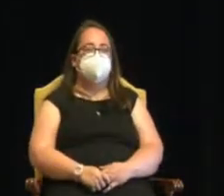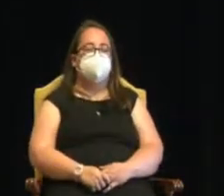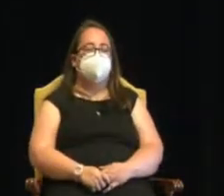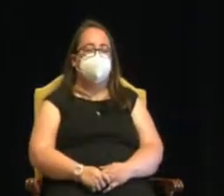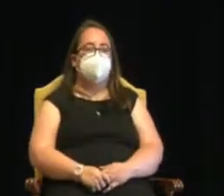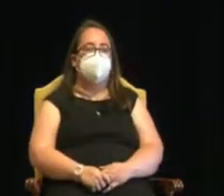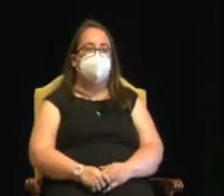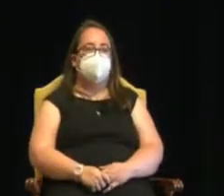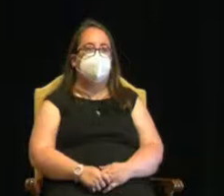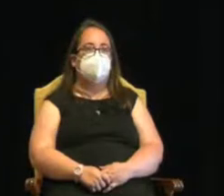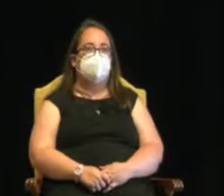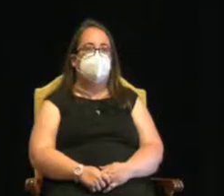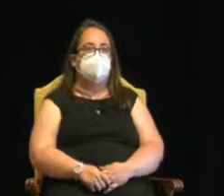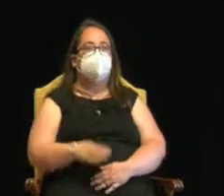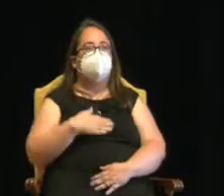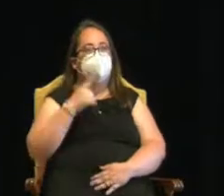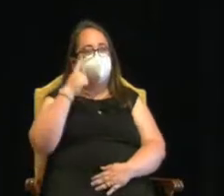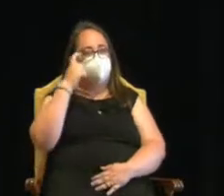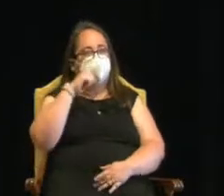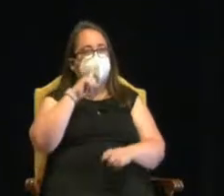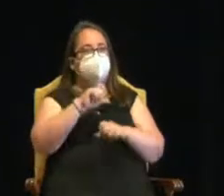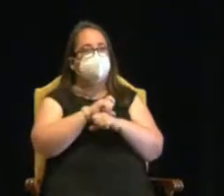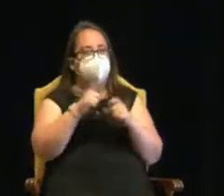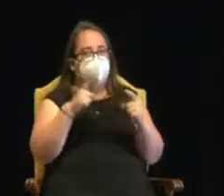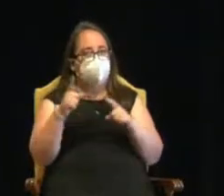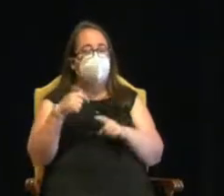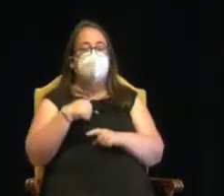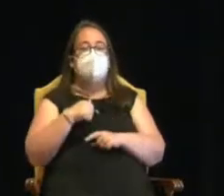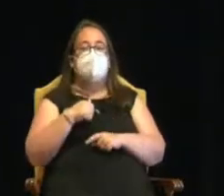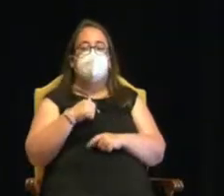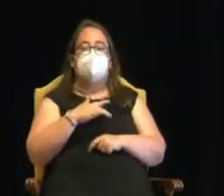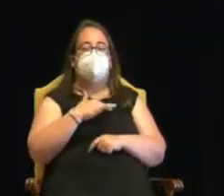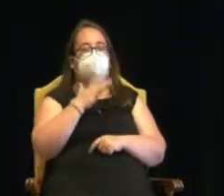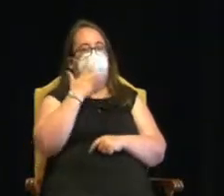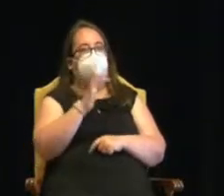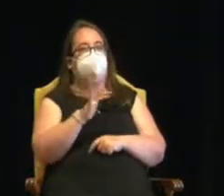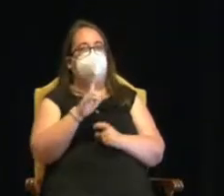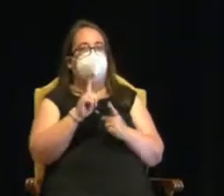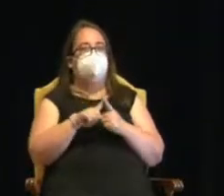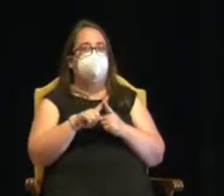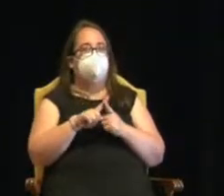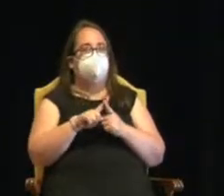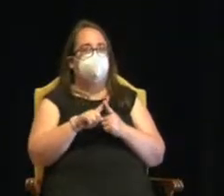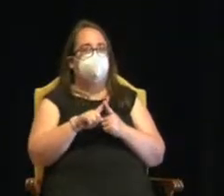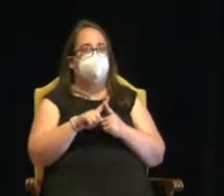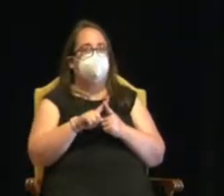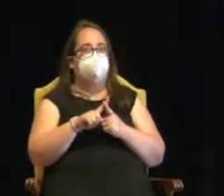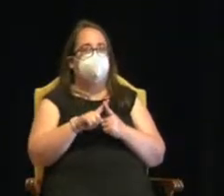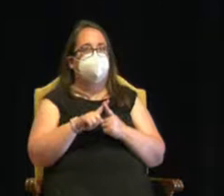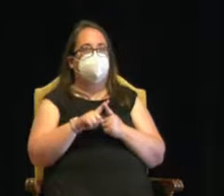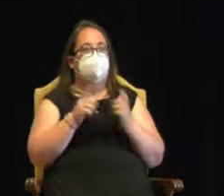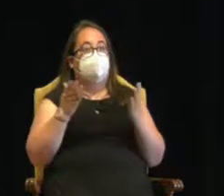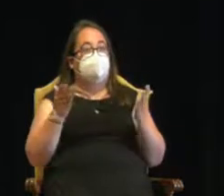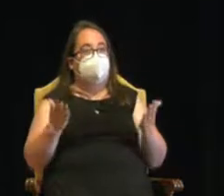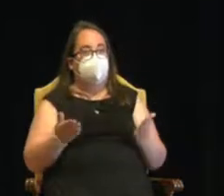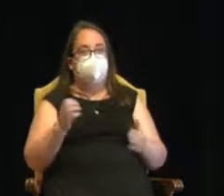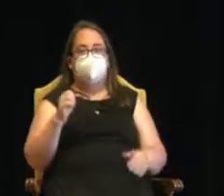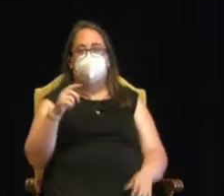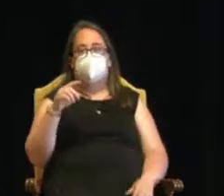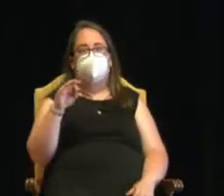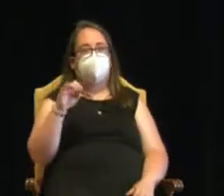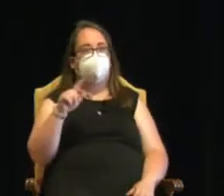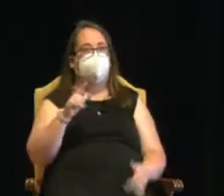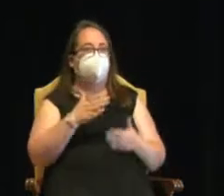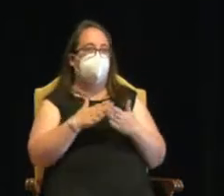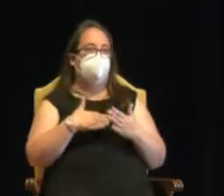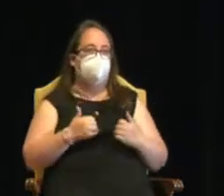mean, my dreams did come true. I feel really lucky and fortunate to be standing in the Pratt, which has been part